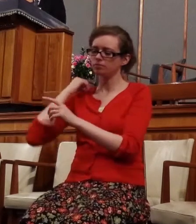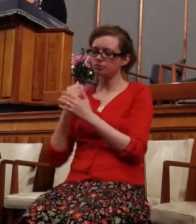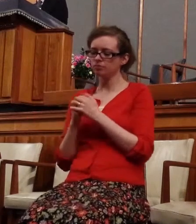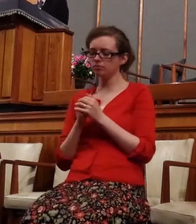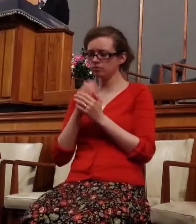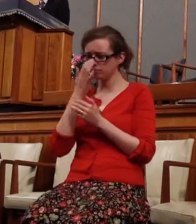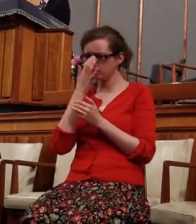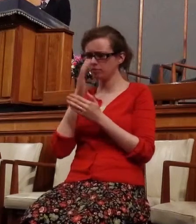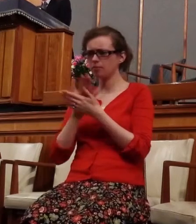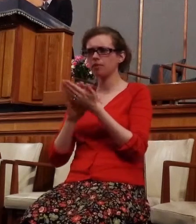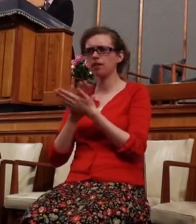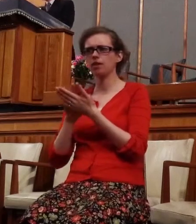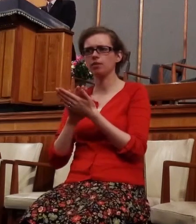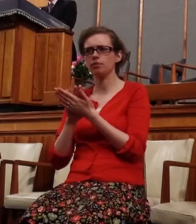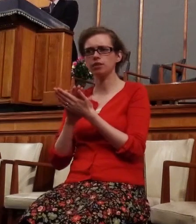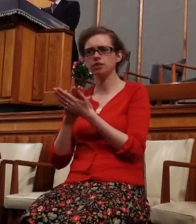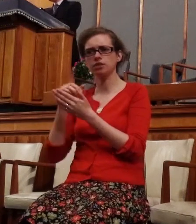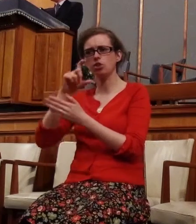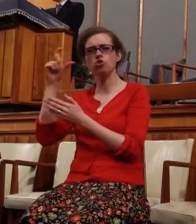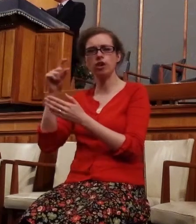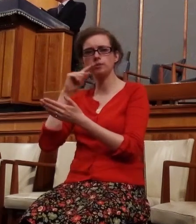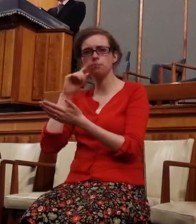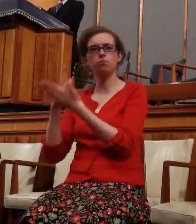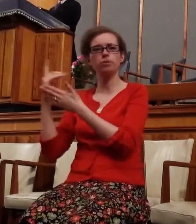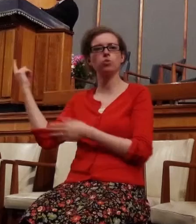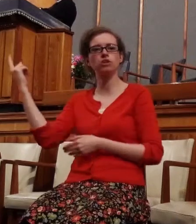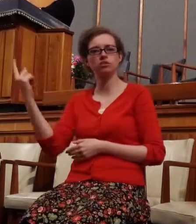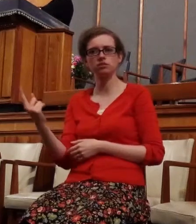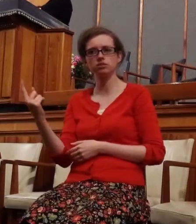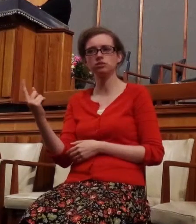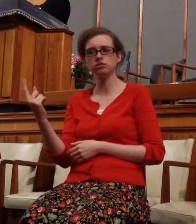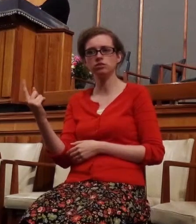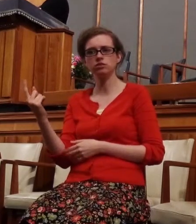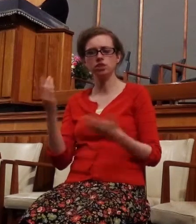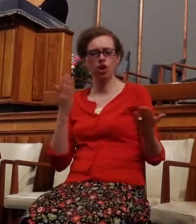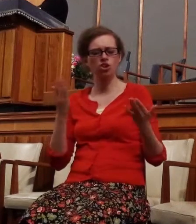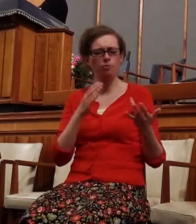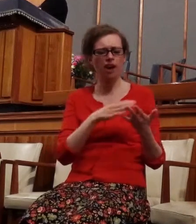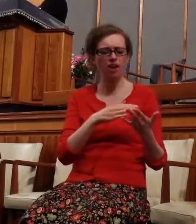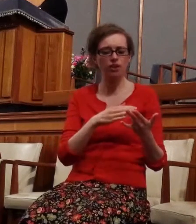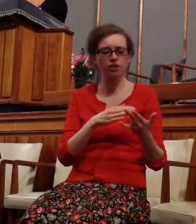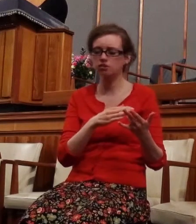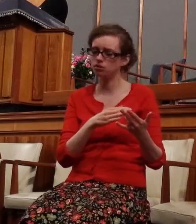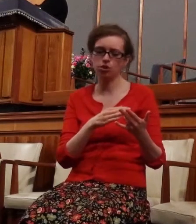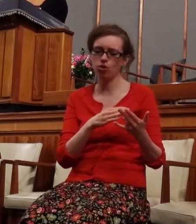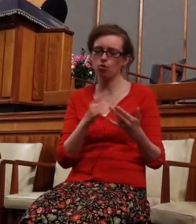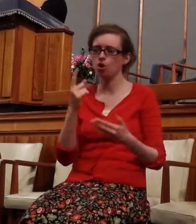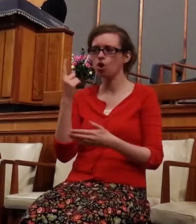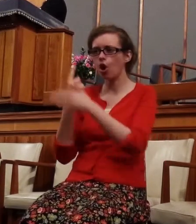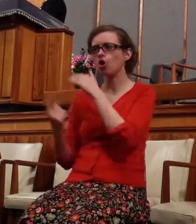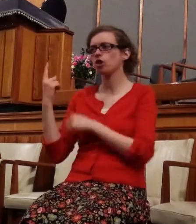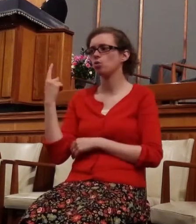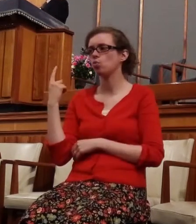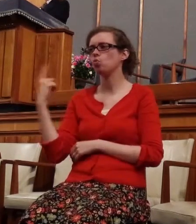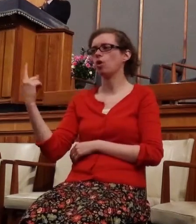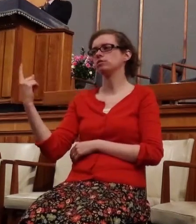his kind. The word Christ means the Messiah, the anointed one, the only one of that kind, no other savior in heaven and